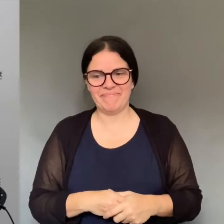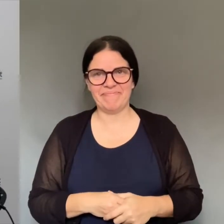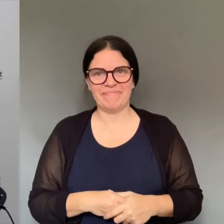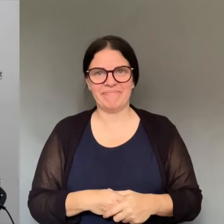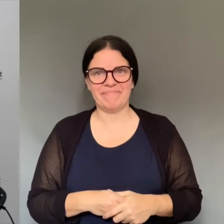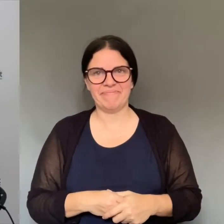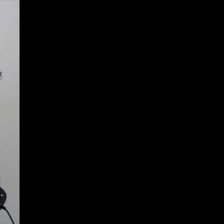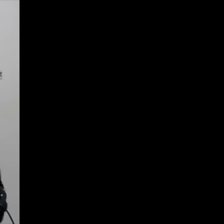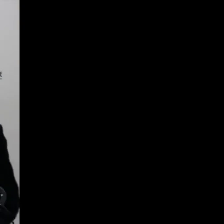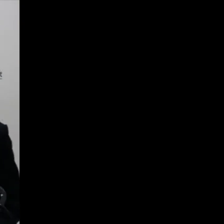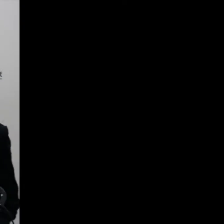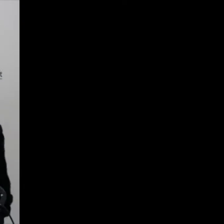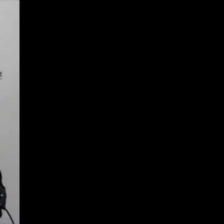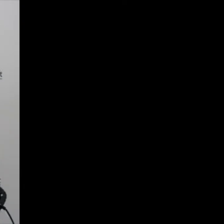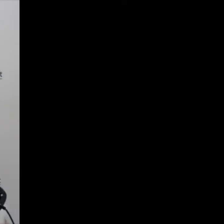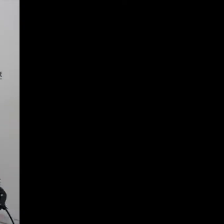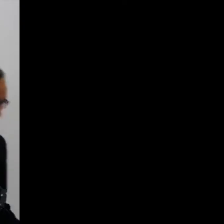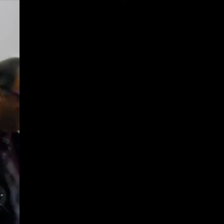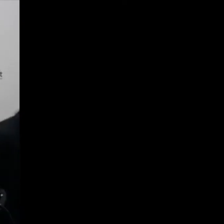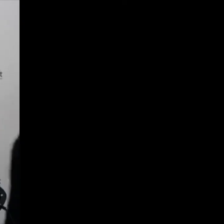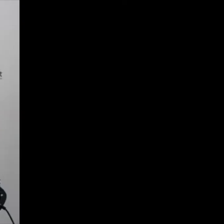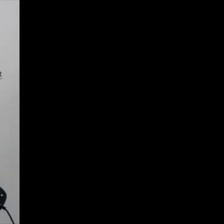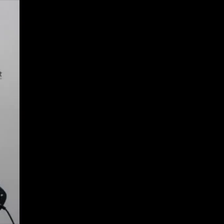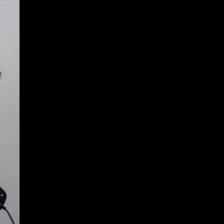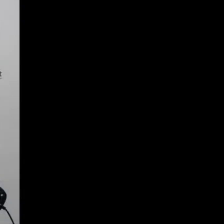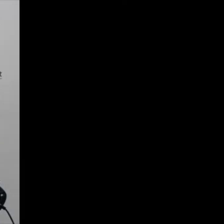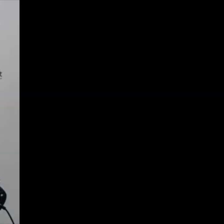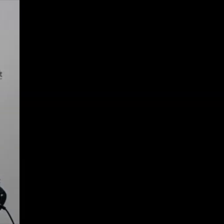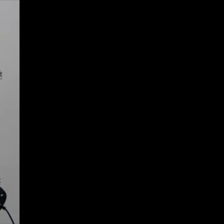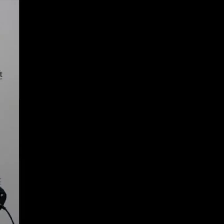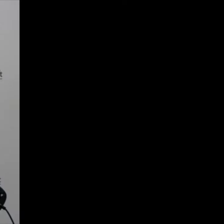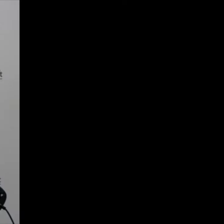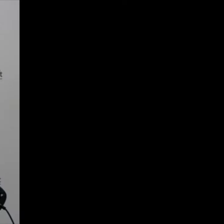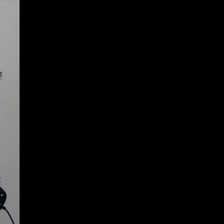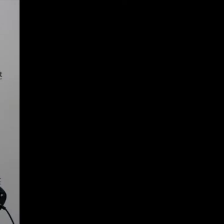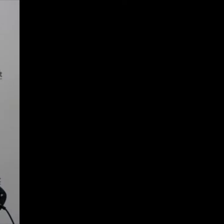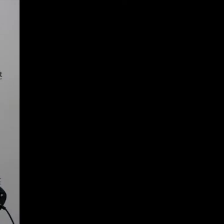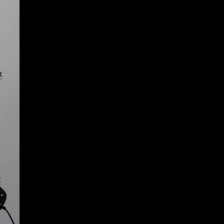good. Thanks. Now for the real stuff.